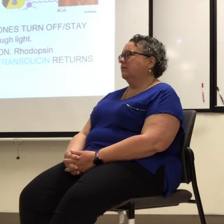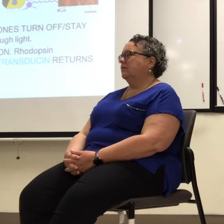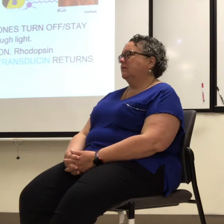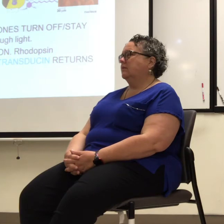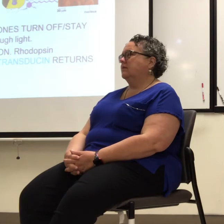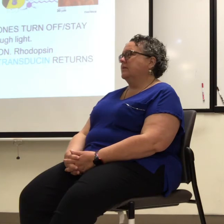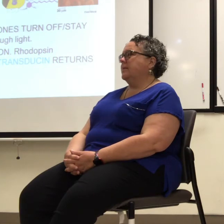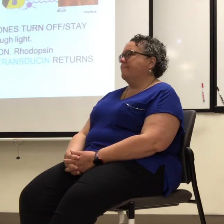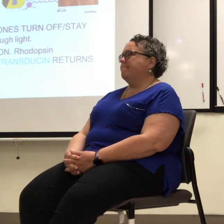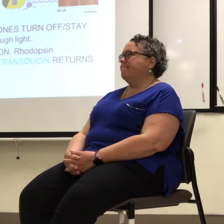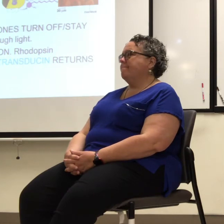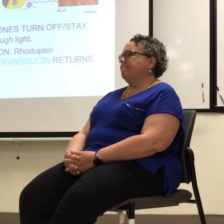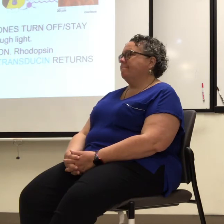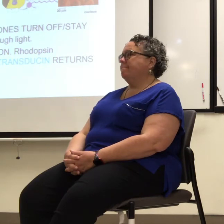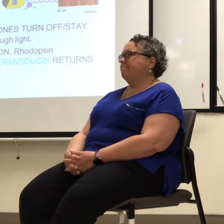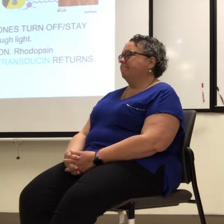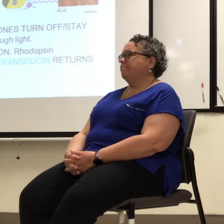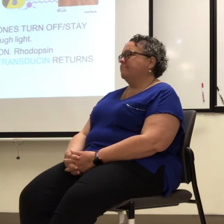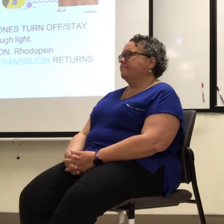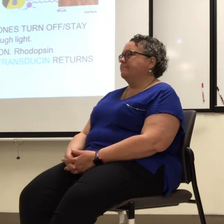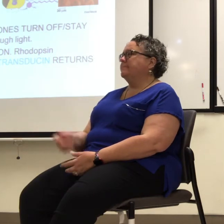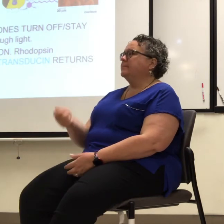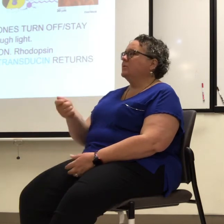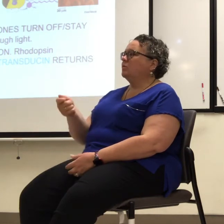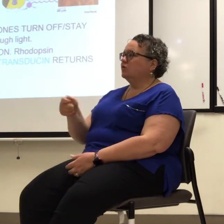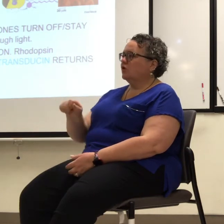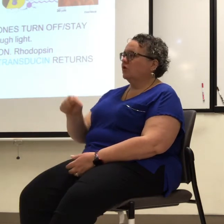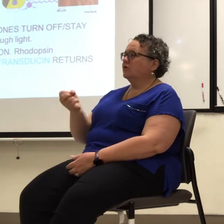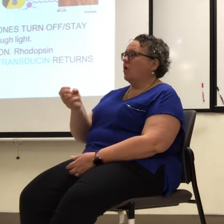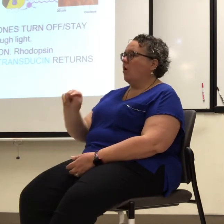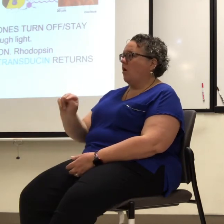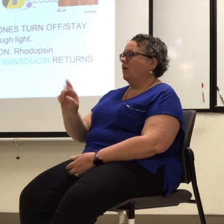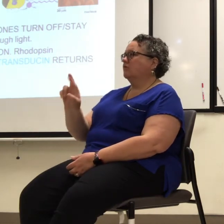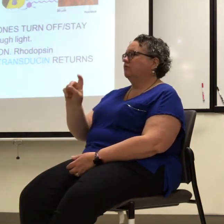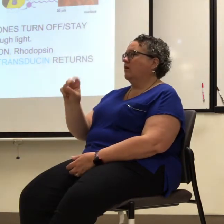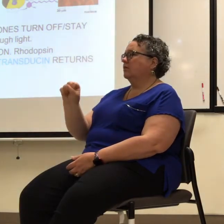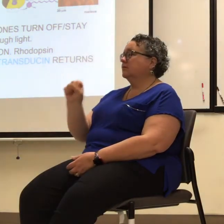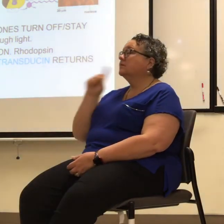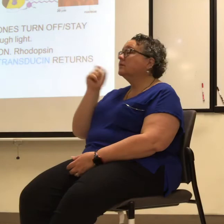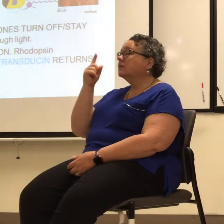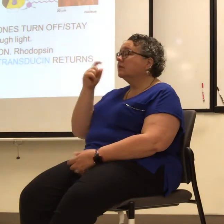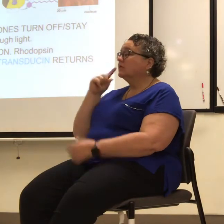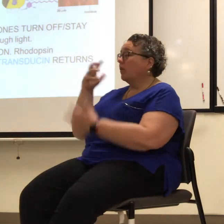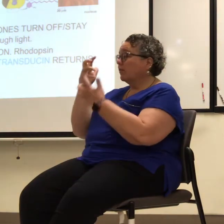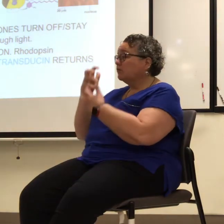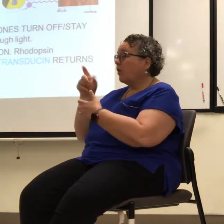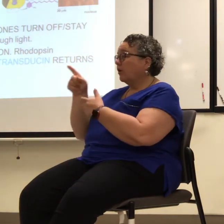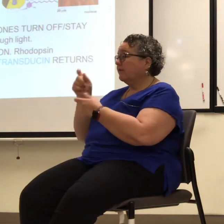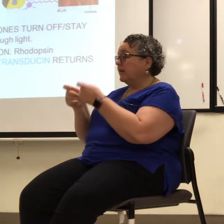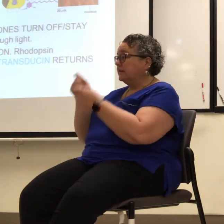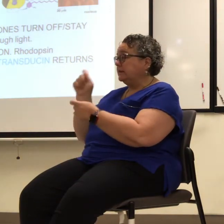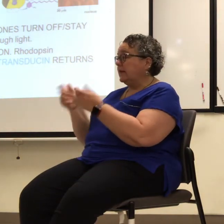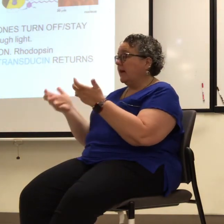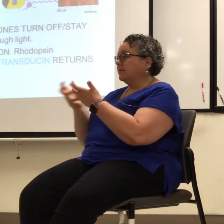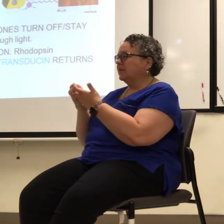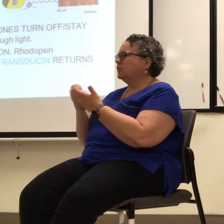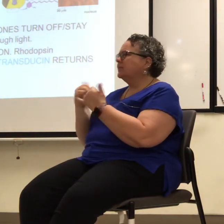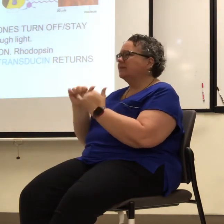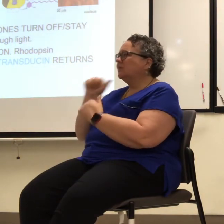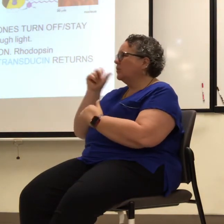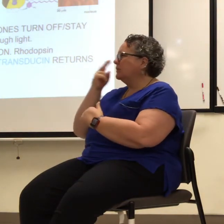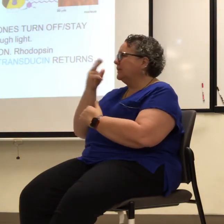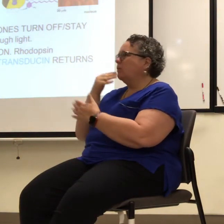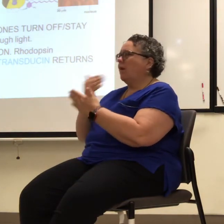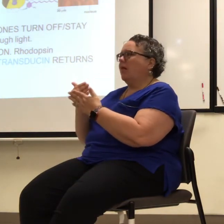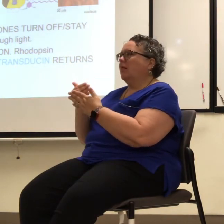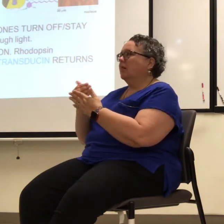Turn rods on. So even in the dark, when you've adapted, you still don't see well. You don't